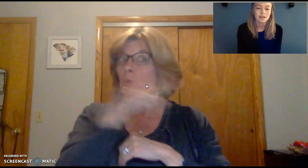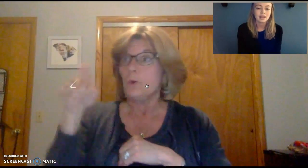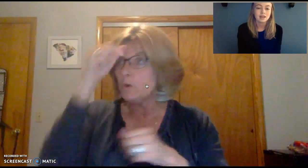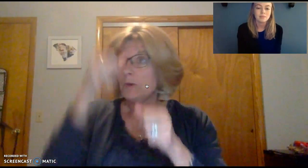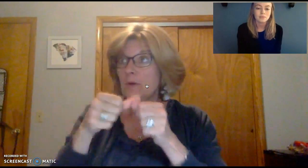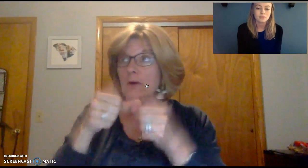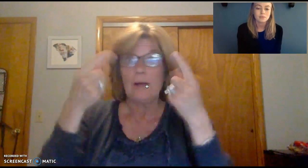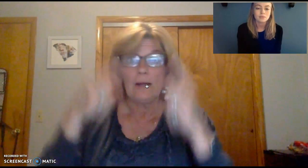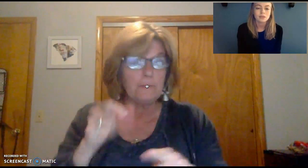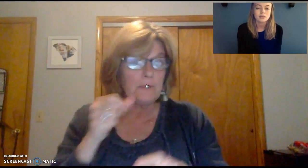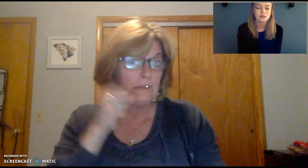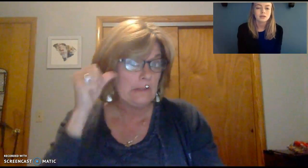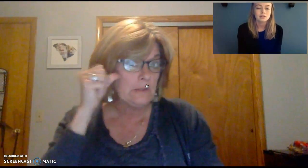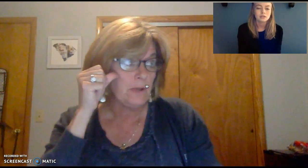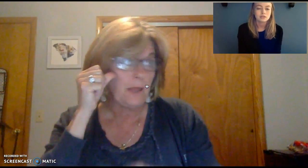Okay. Do